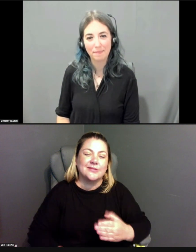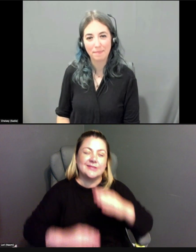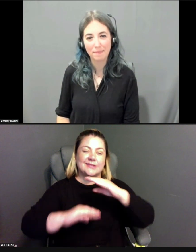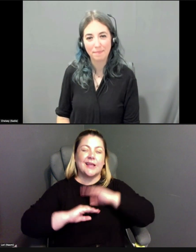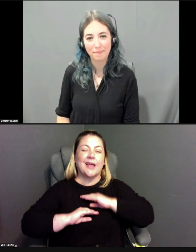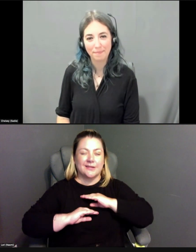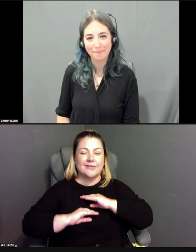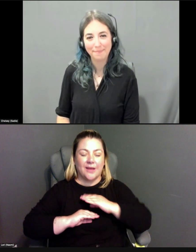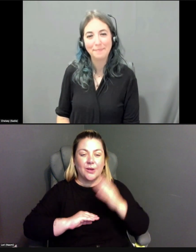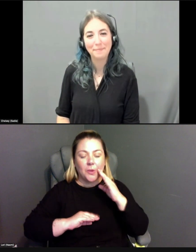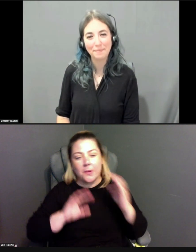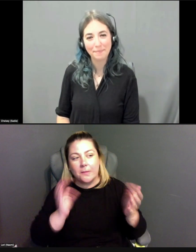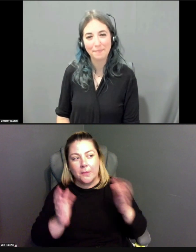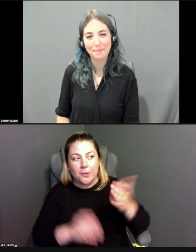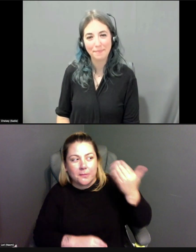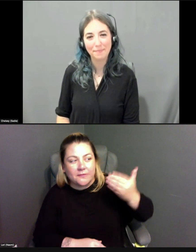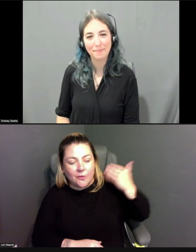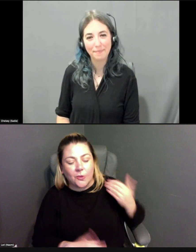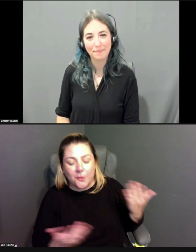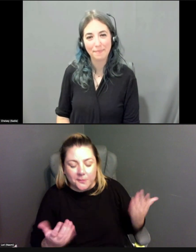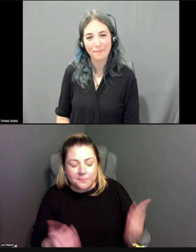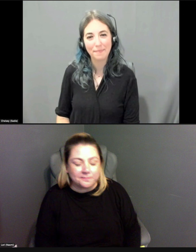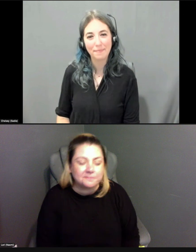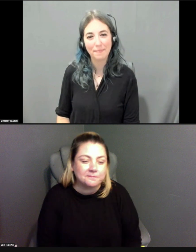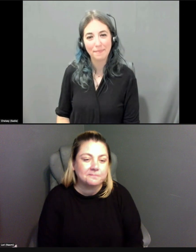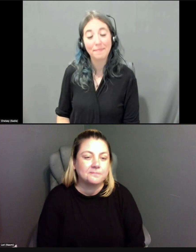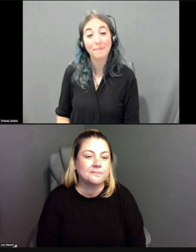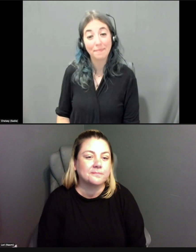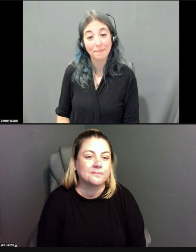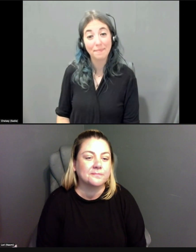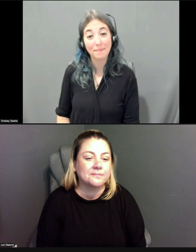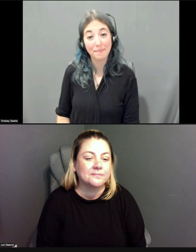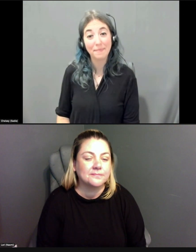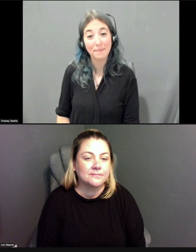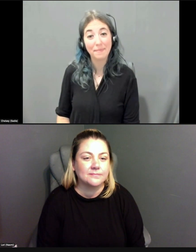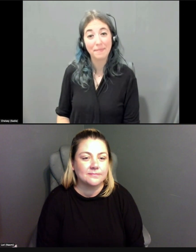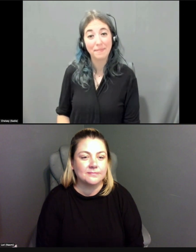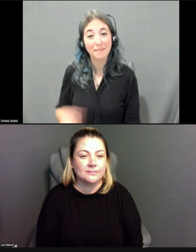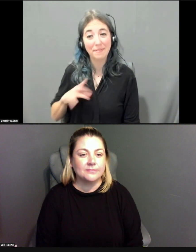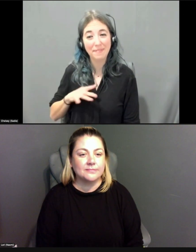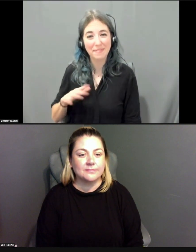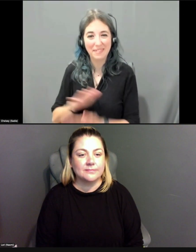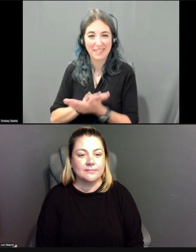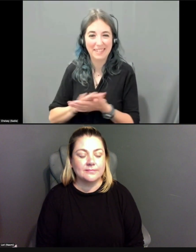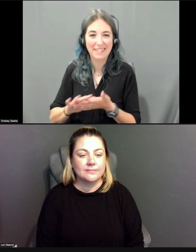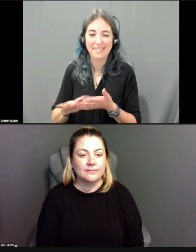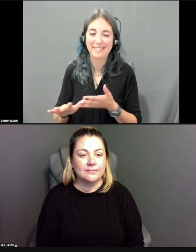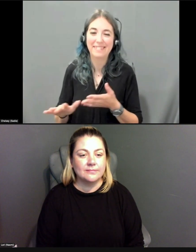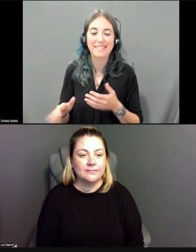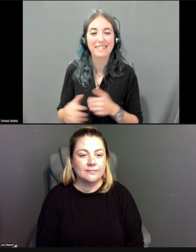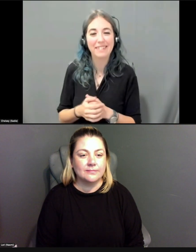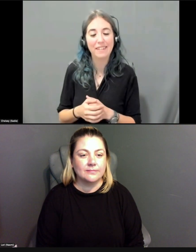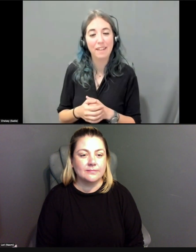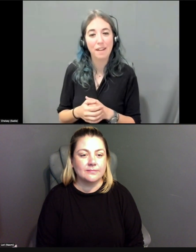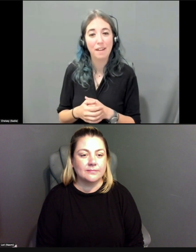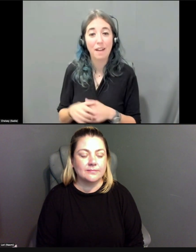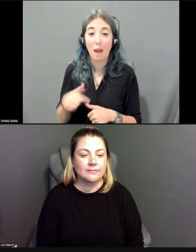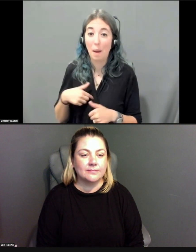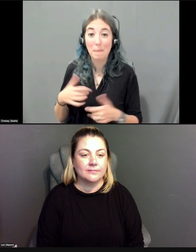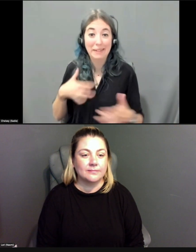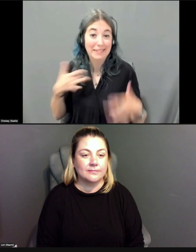in contrast. So, yes, I'm excited to see everything you're